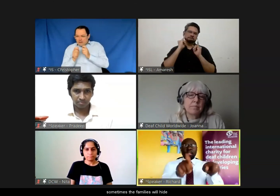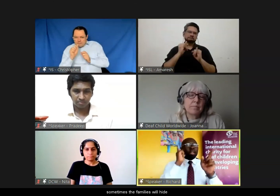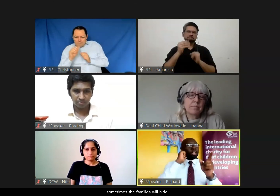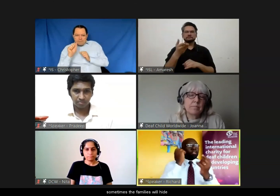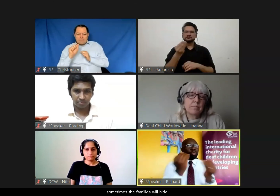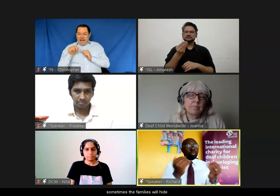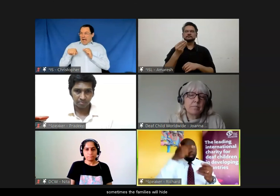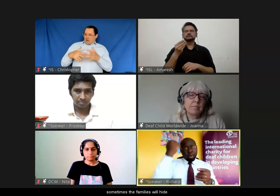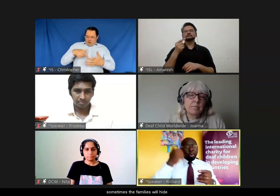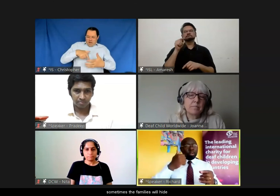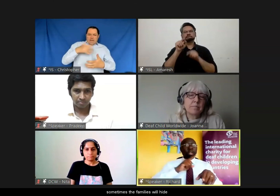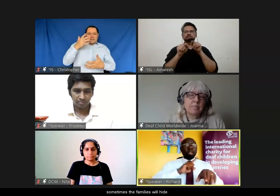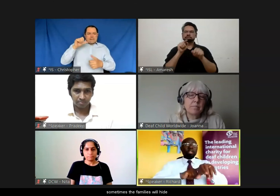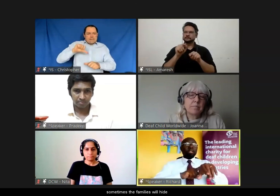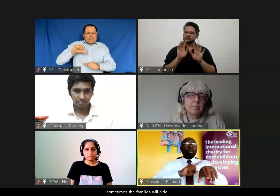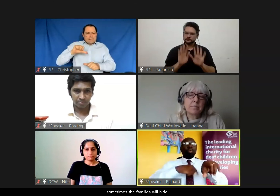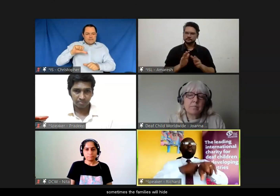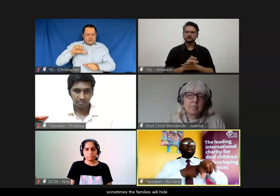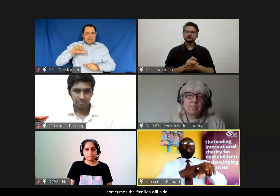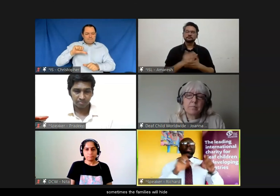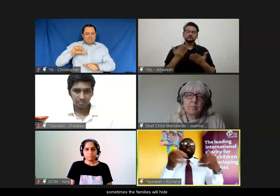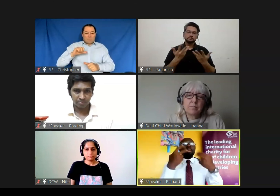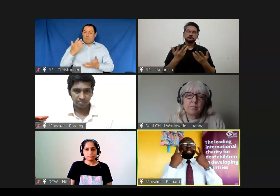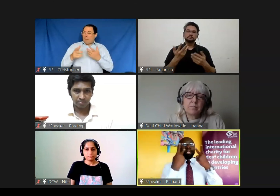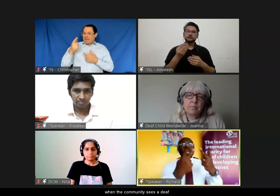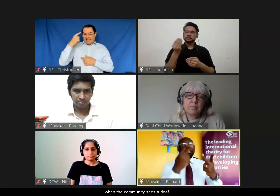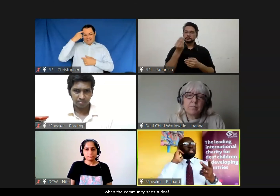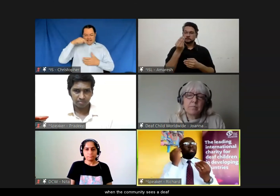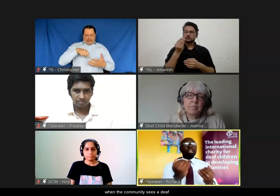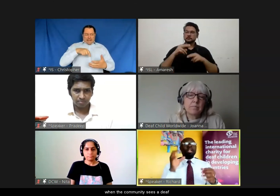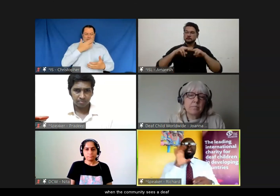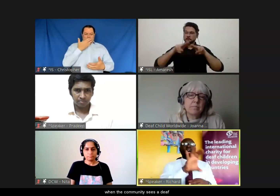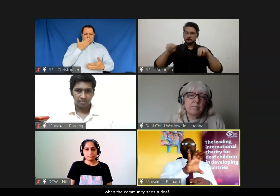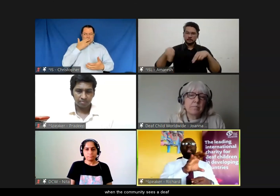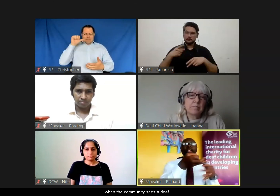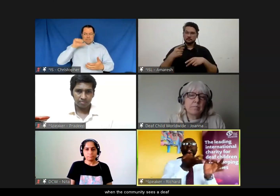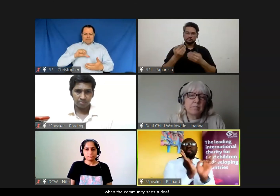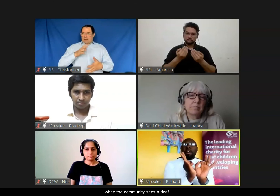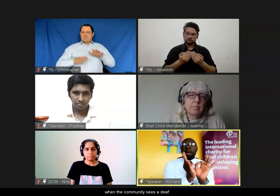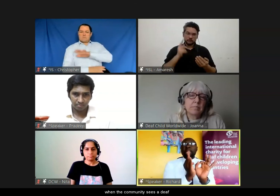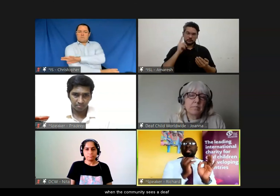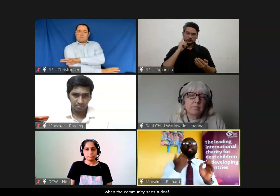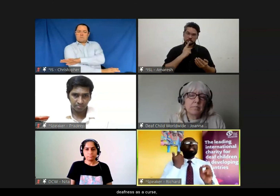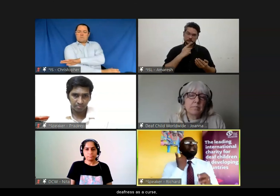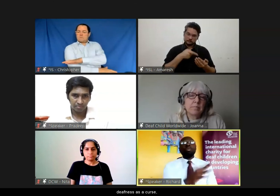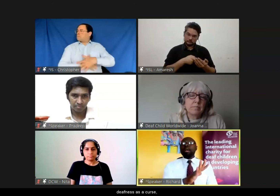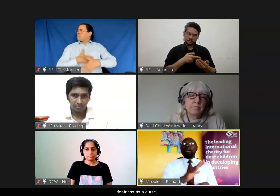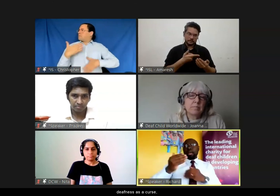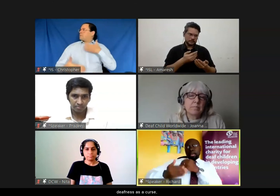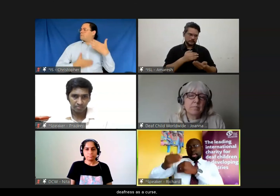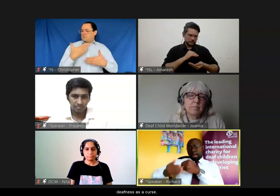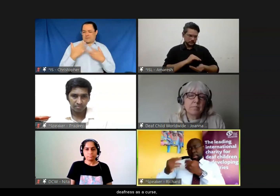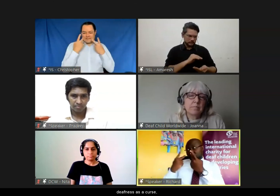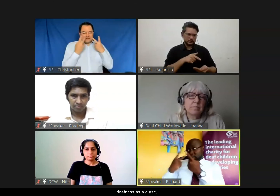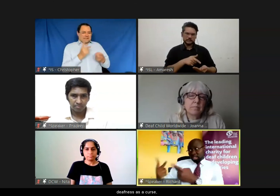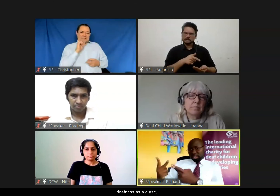sometimes the families will hide their children because when the community sees a deaf child and see the deafness as a